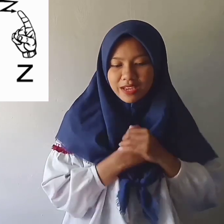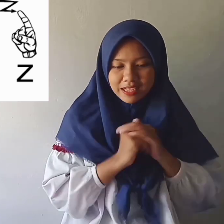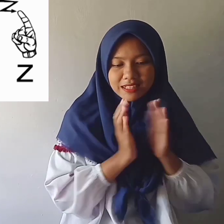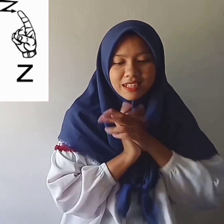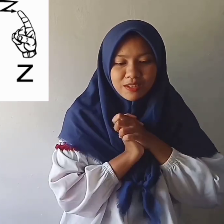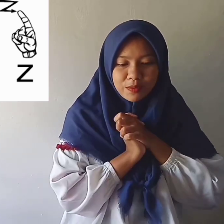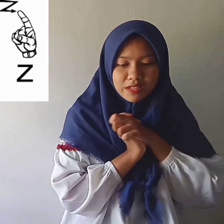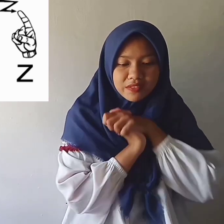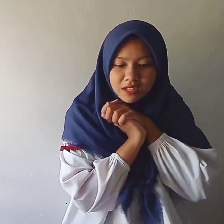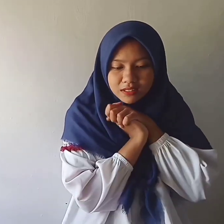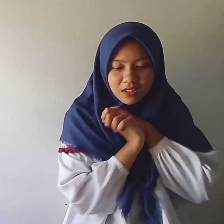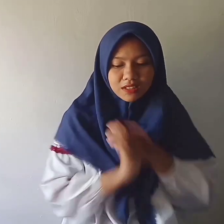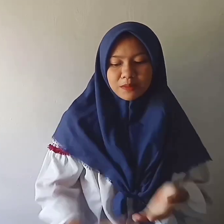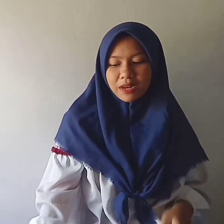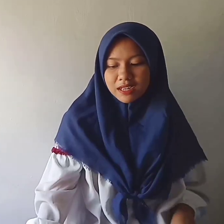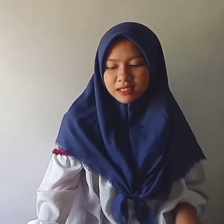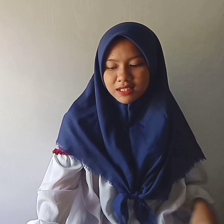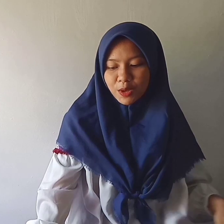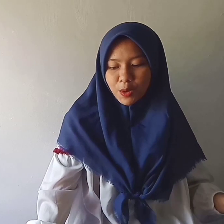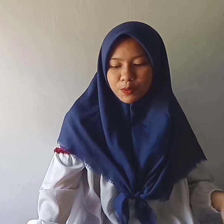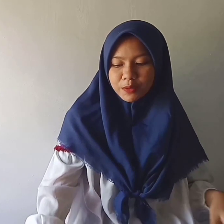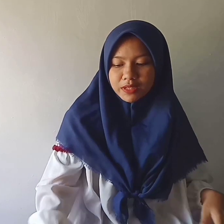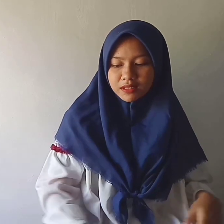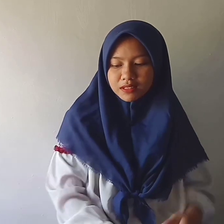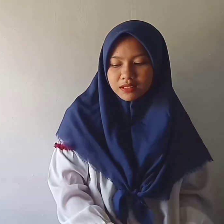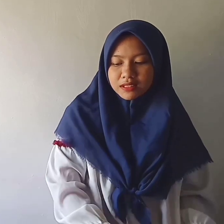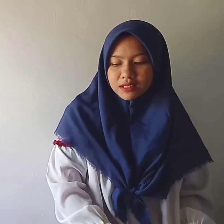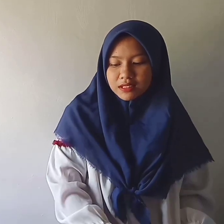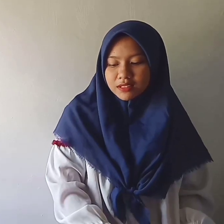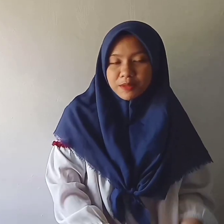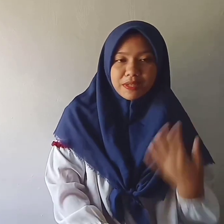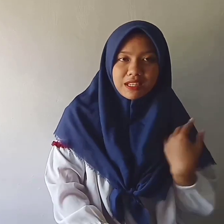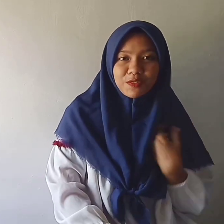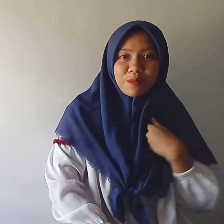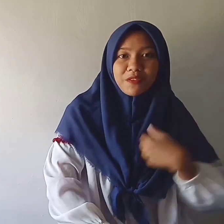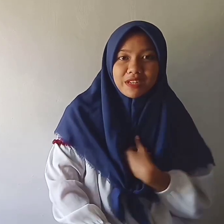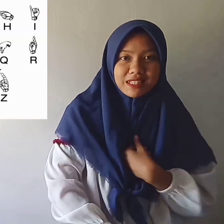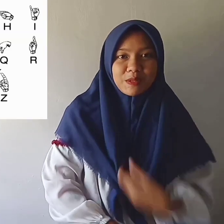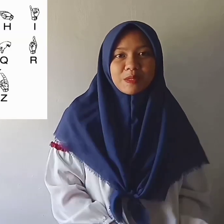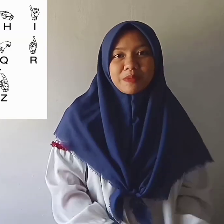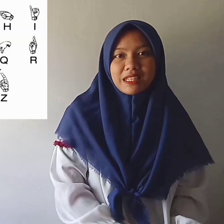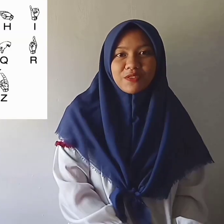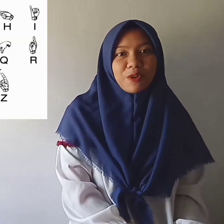Okay, we've done all the parts, so we will repeat it from the first. We'll repeat it from